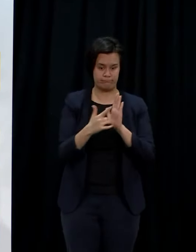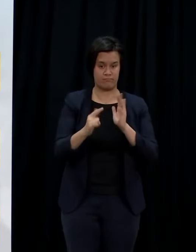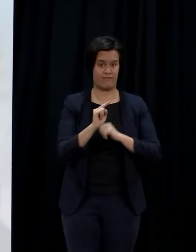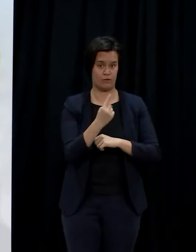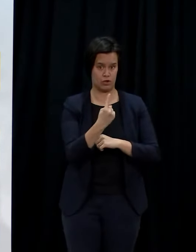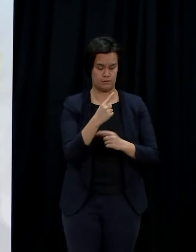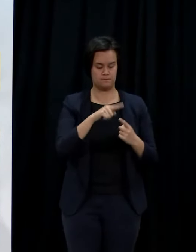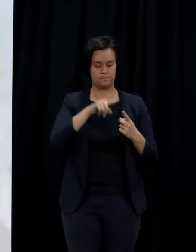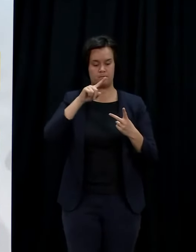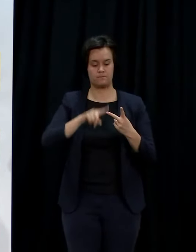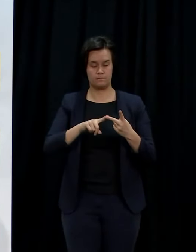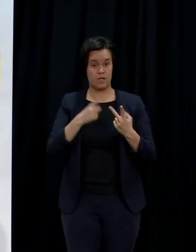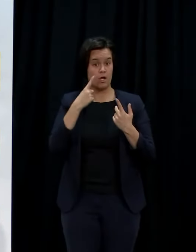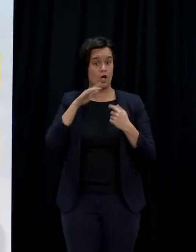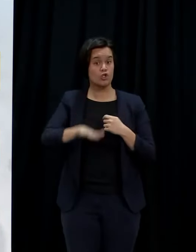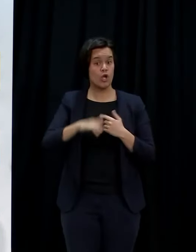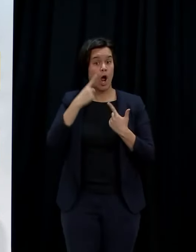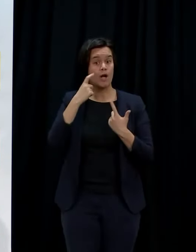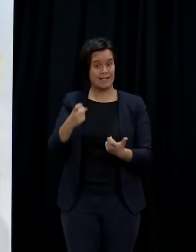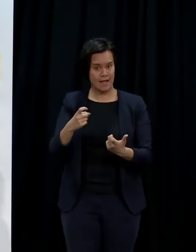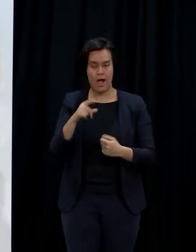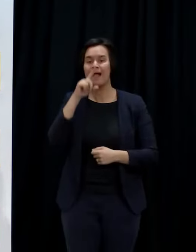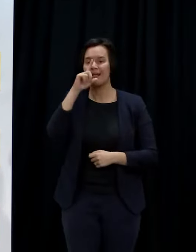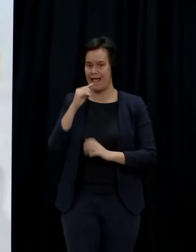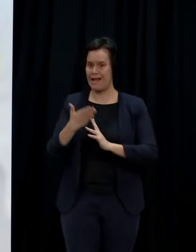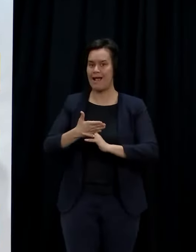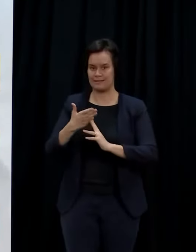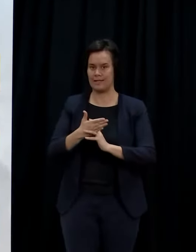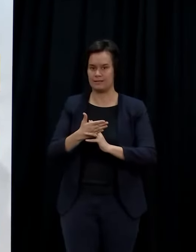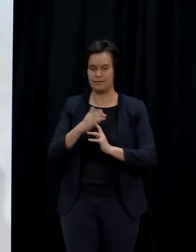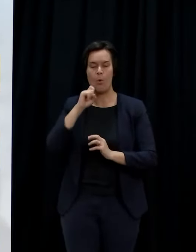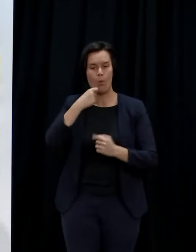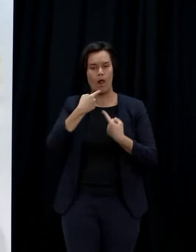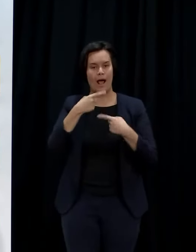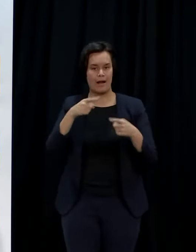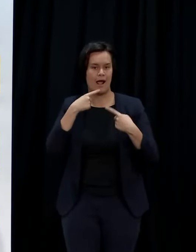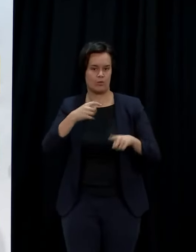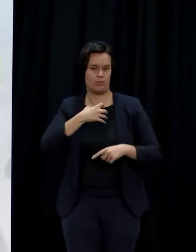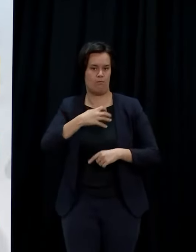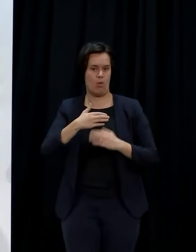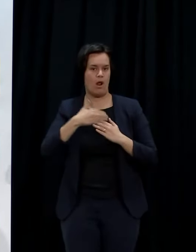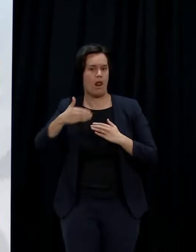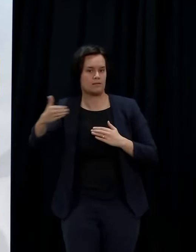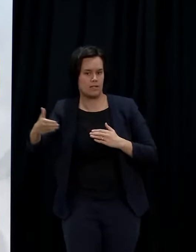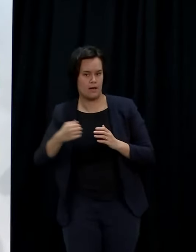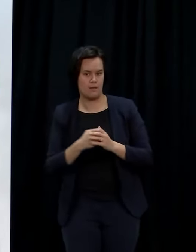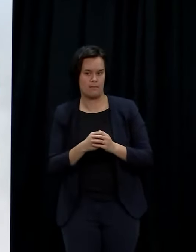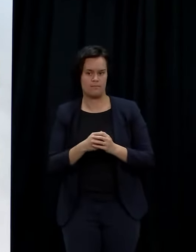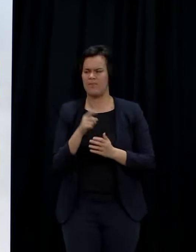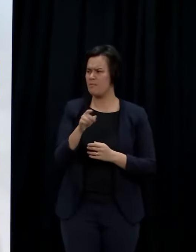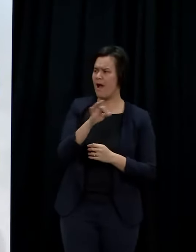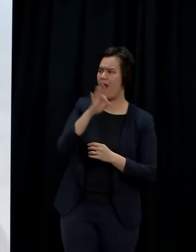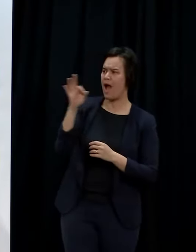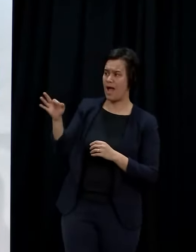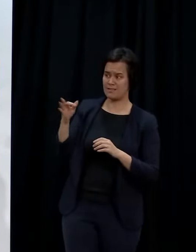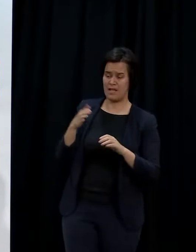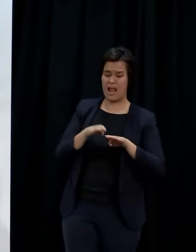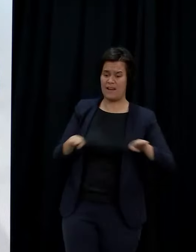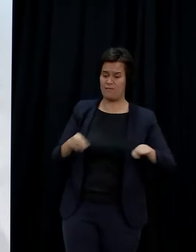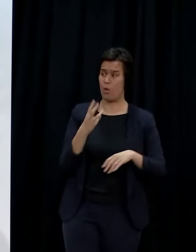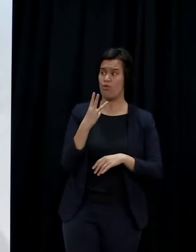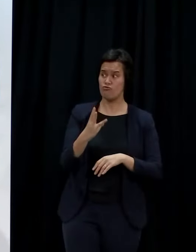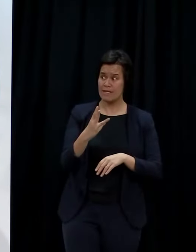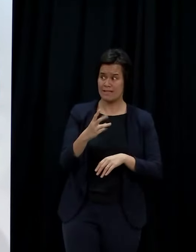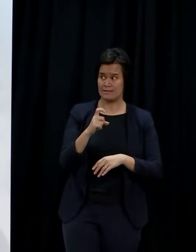workers. And we'll have some more announcements to say how we're continuing to allow that. I'm specifically asking for level 3 workers who are going to have to go back